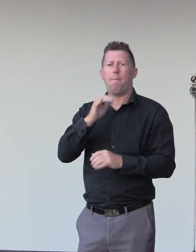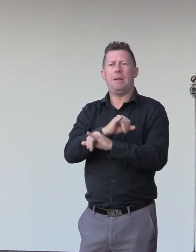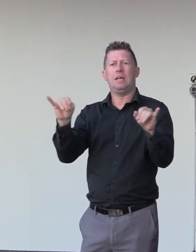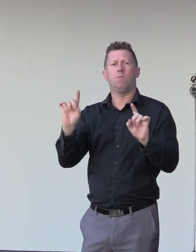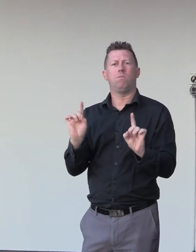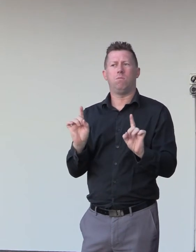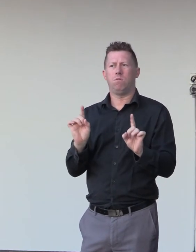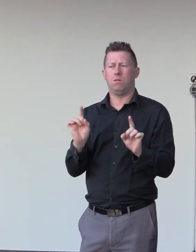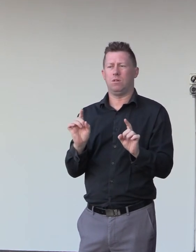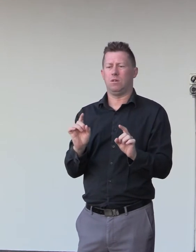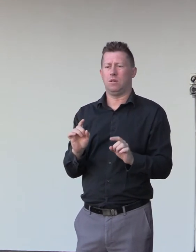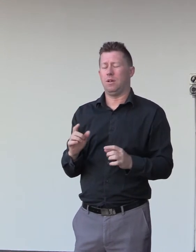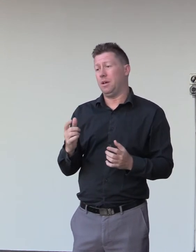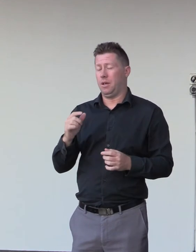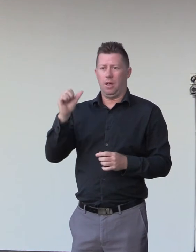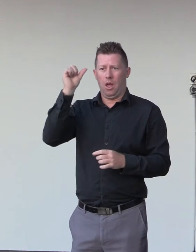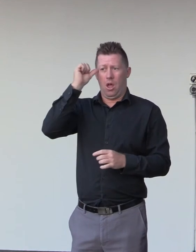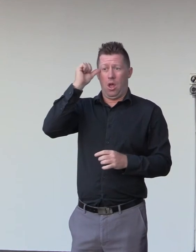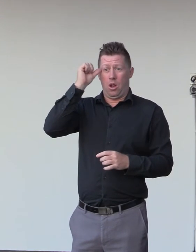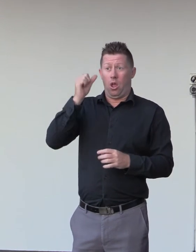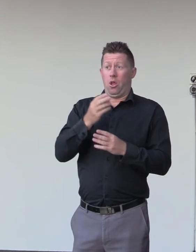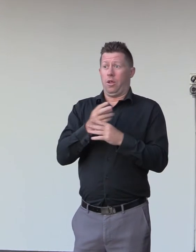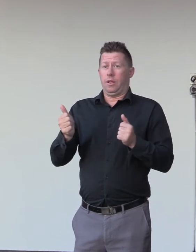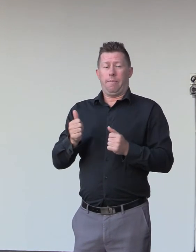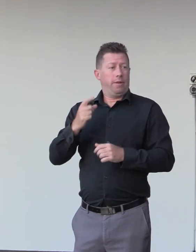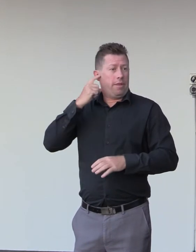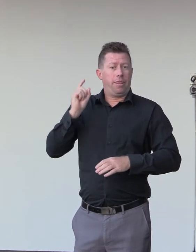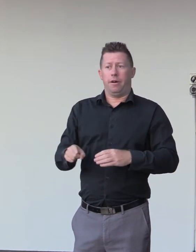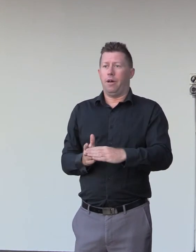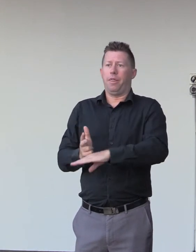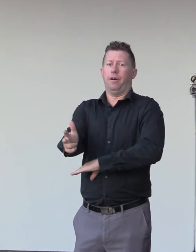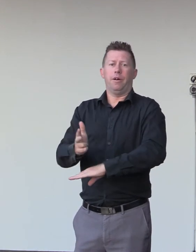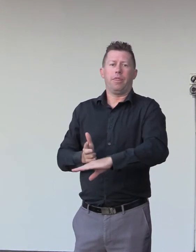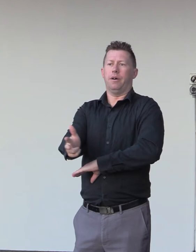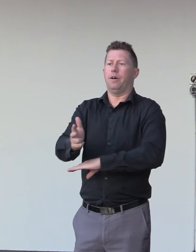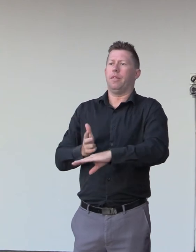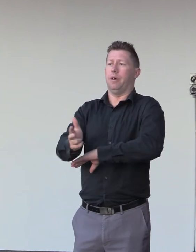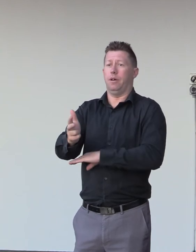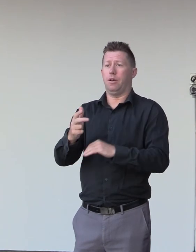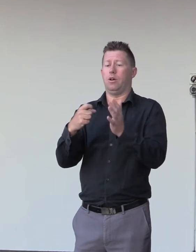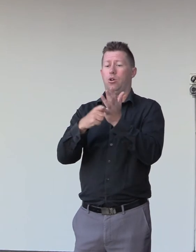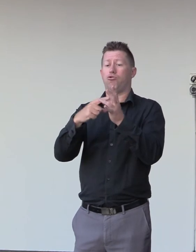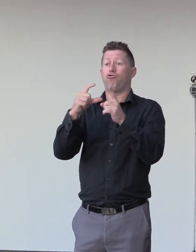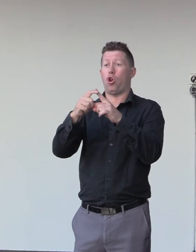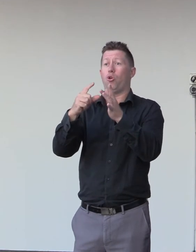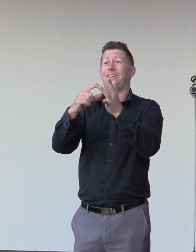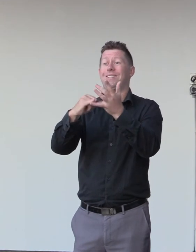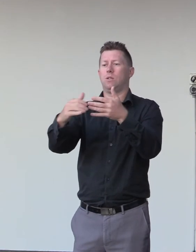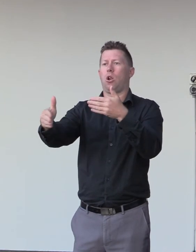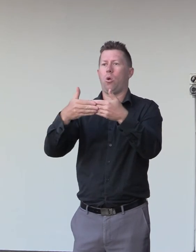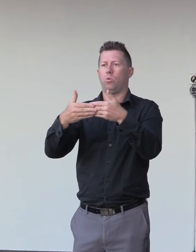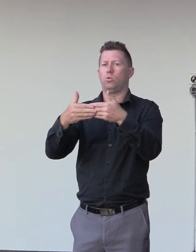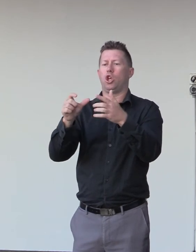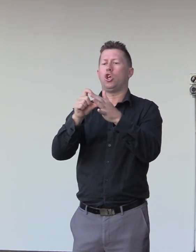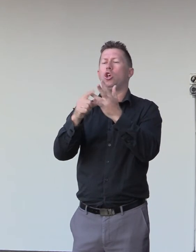road. And despite several vehicles travelling through that area last night, the road is closed. You are